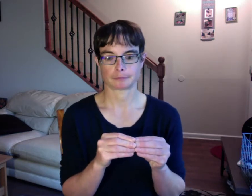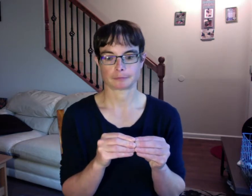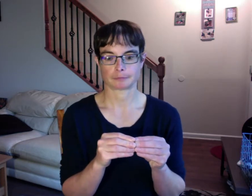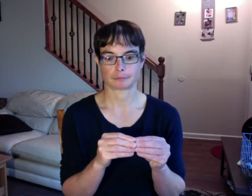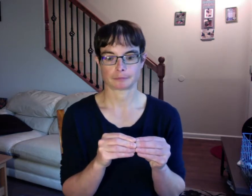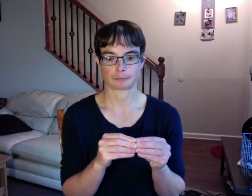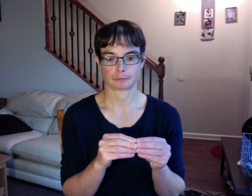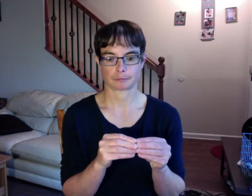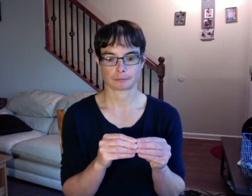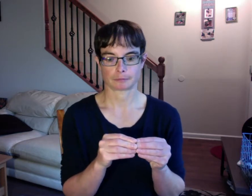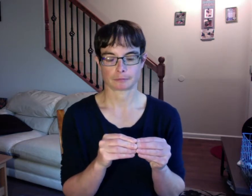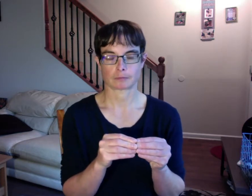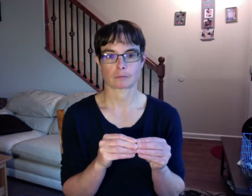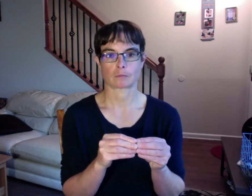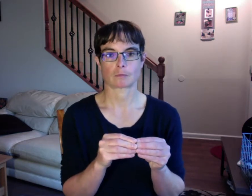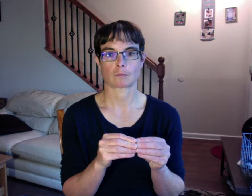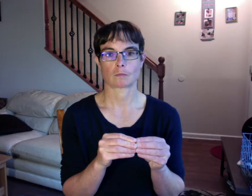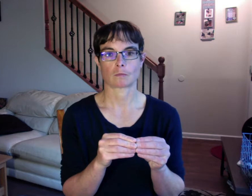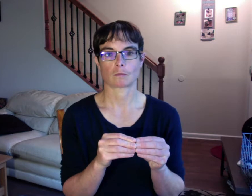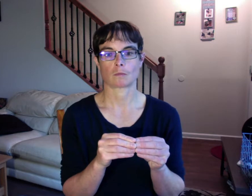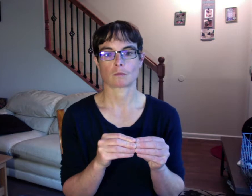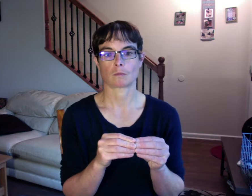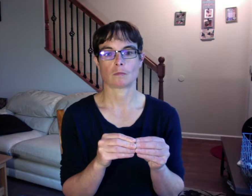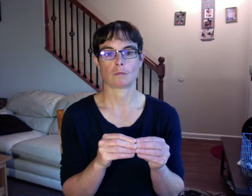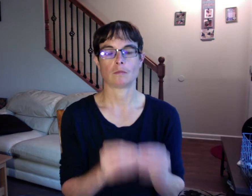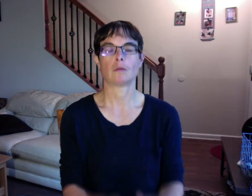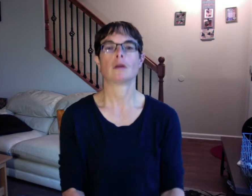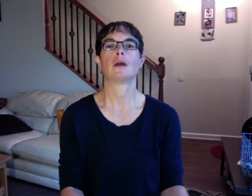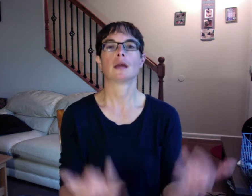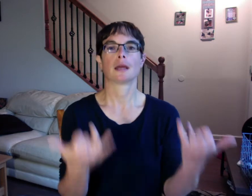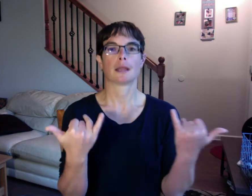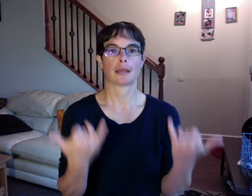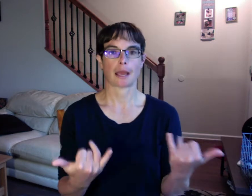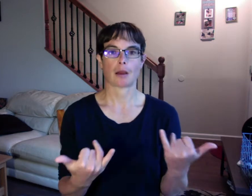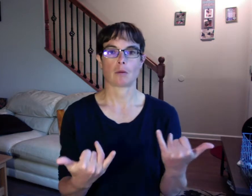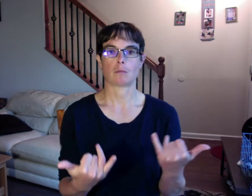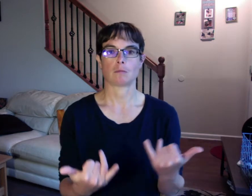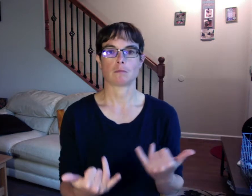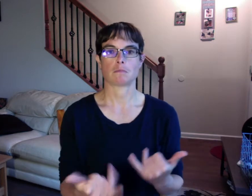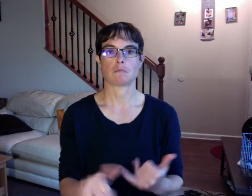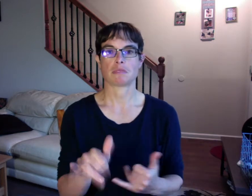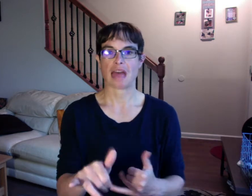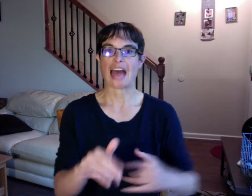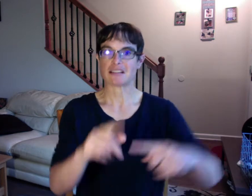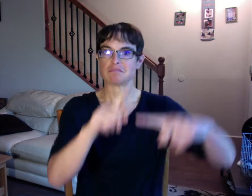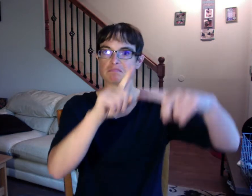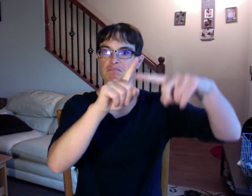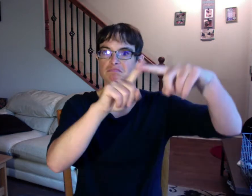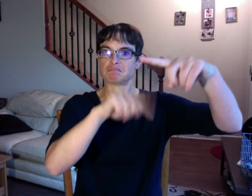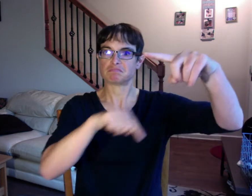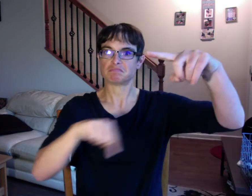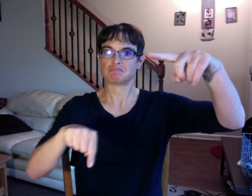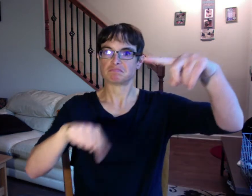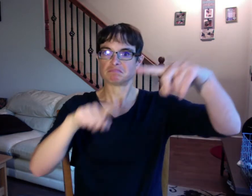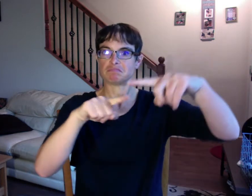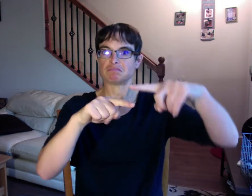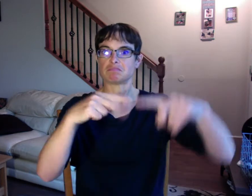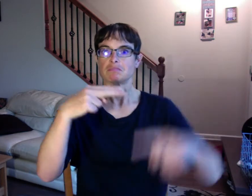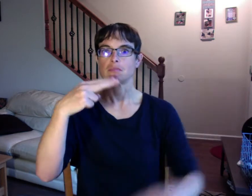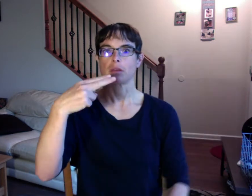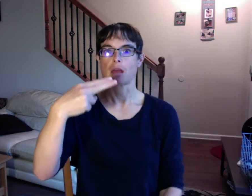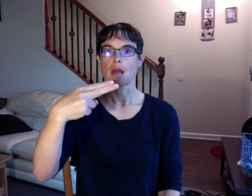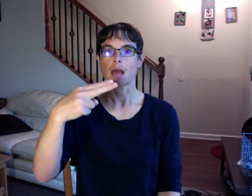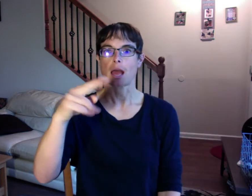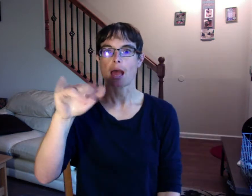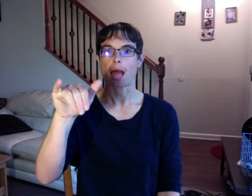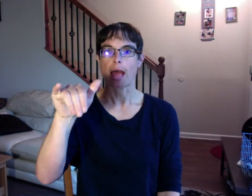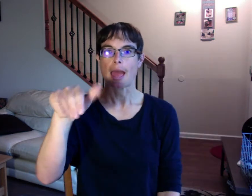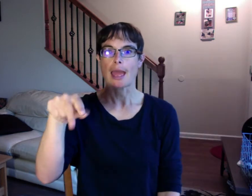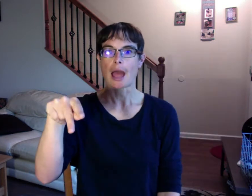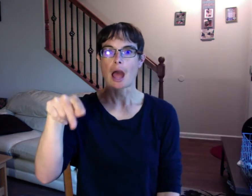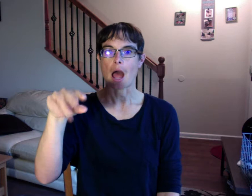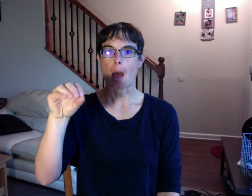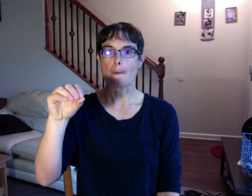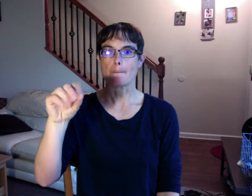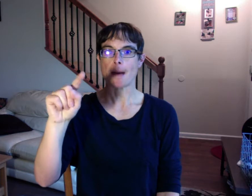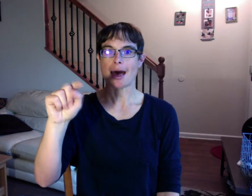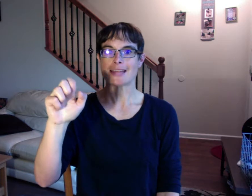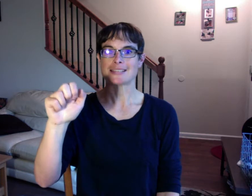Try to find the hypotenuse of this one. And don't forget to round your answer to the second decimal position. So